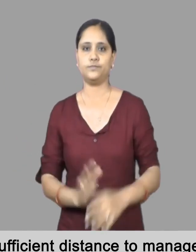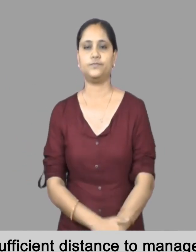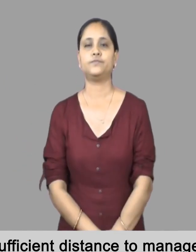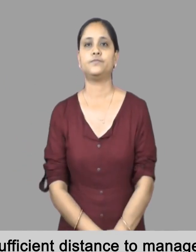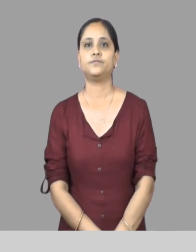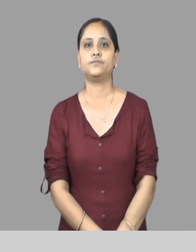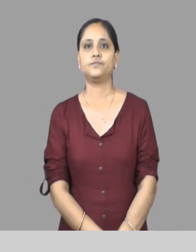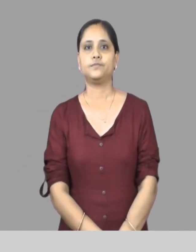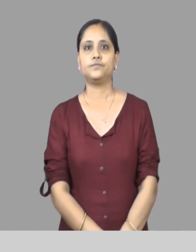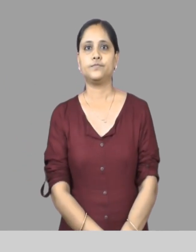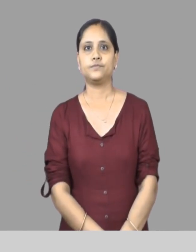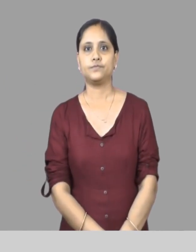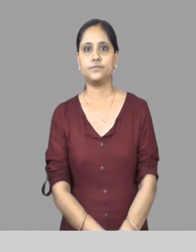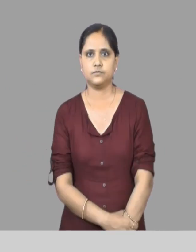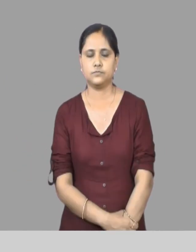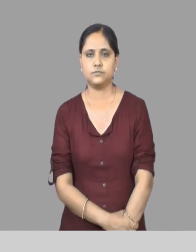in the premises.